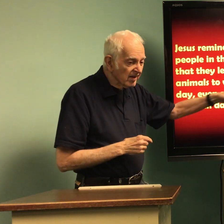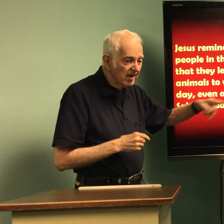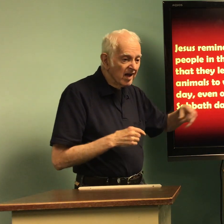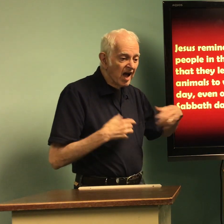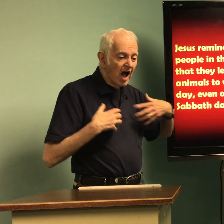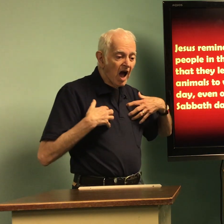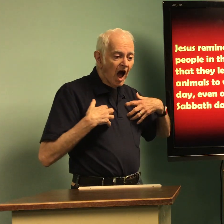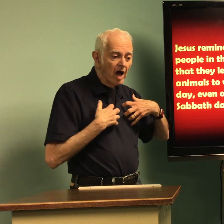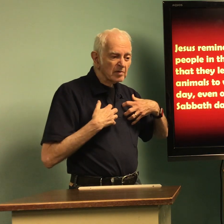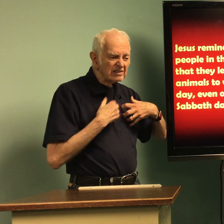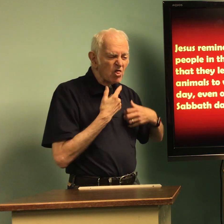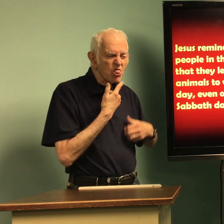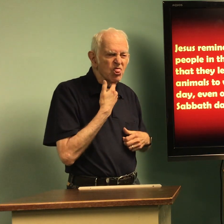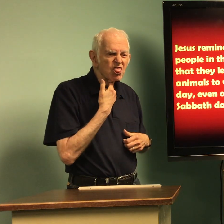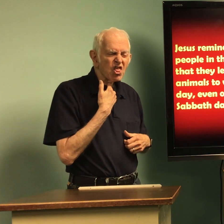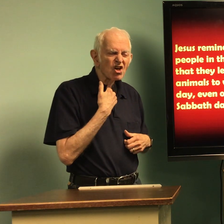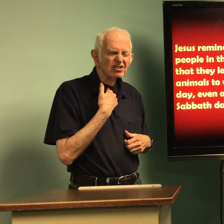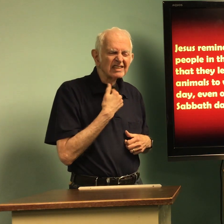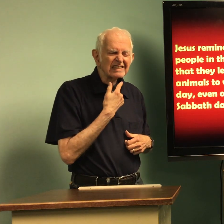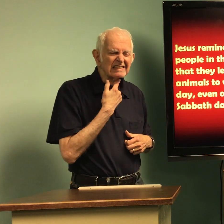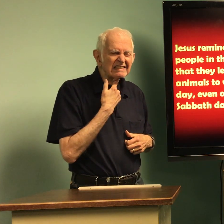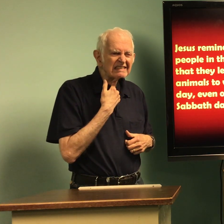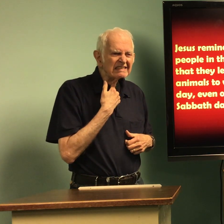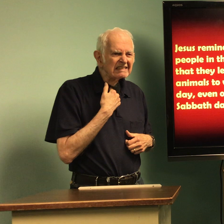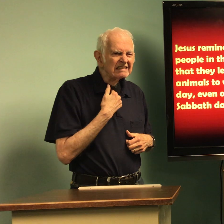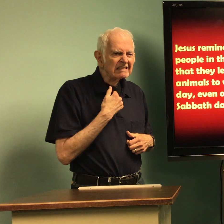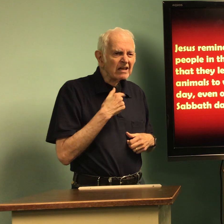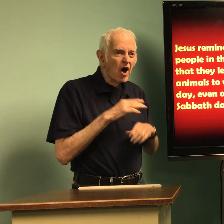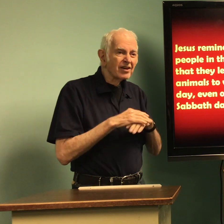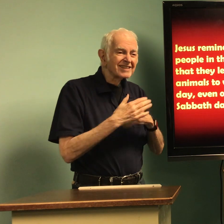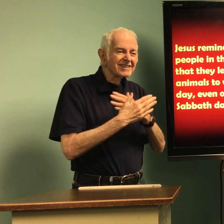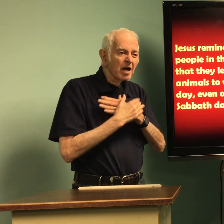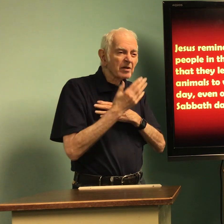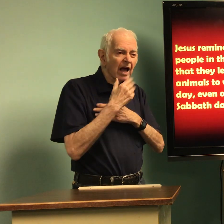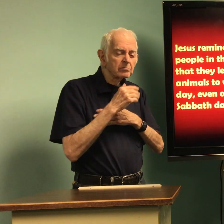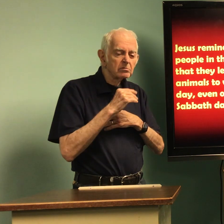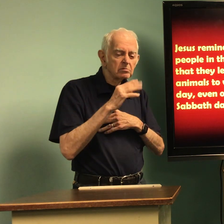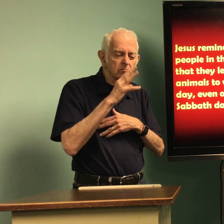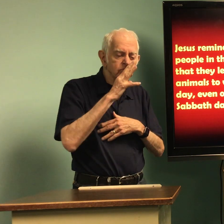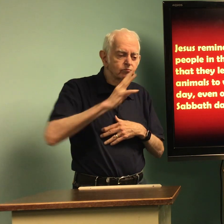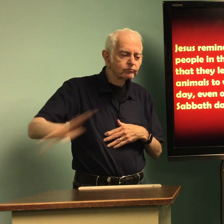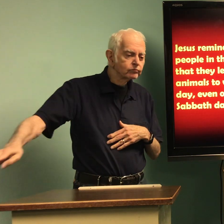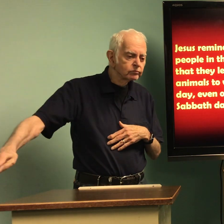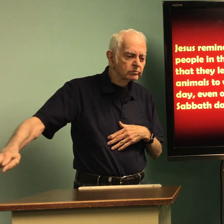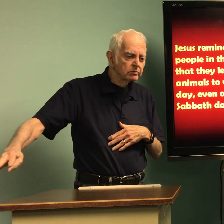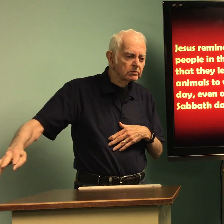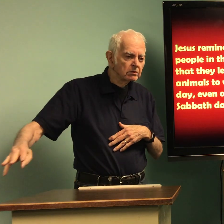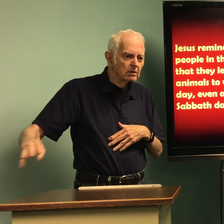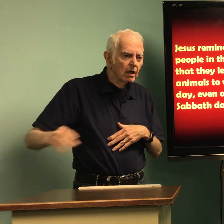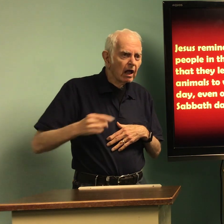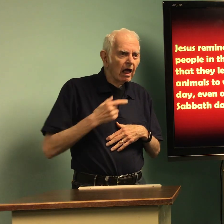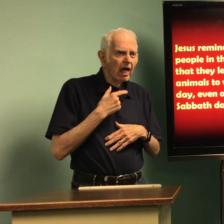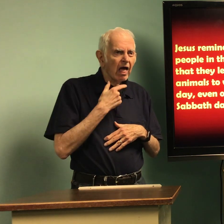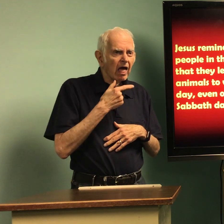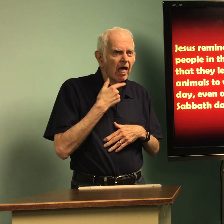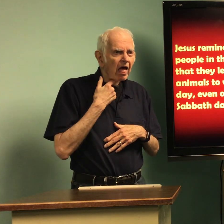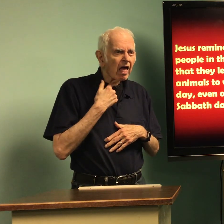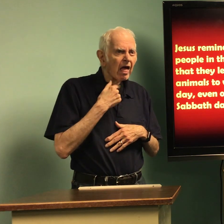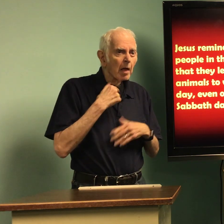You see, the animals are thirsty. And on the Sabbath day, they should ignore them. They